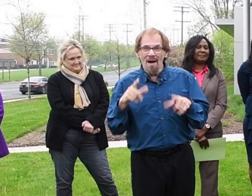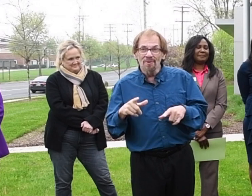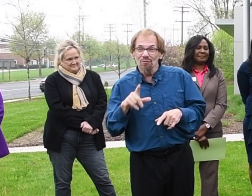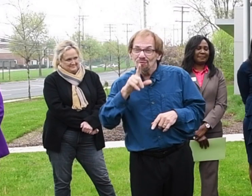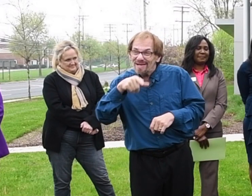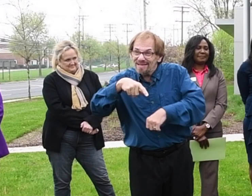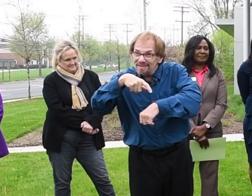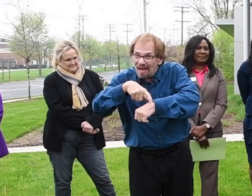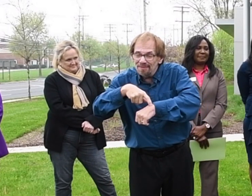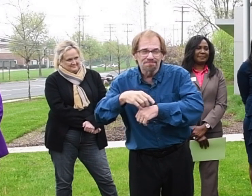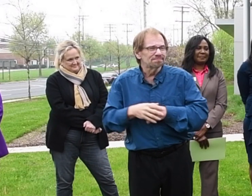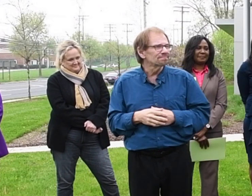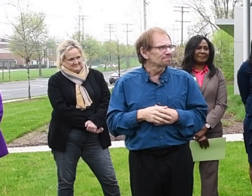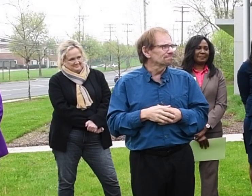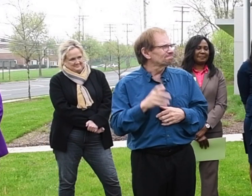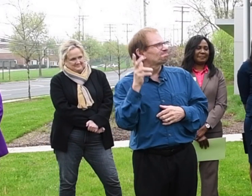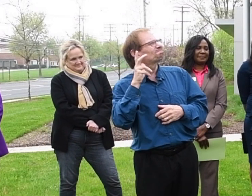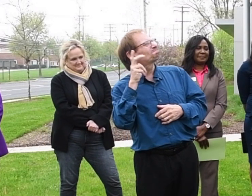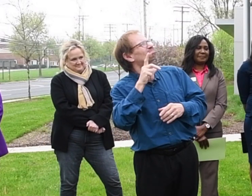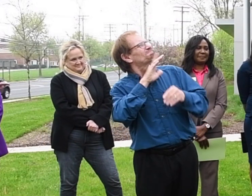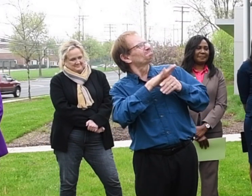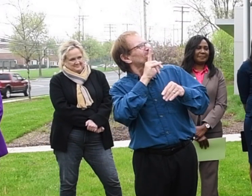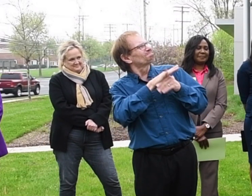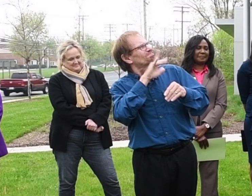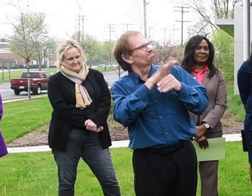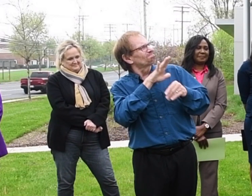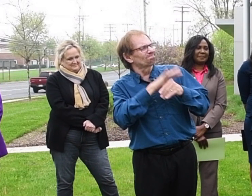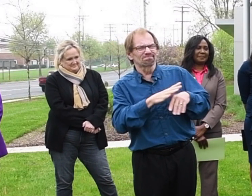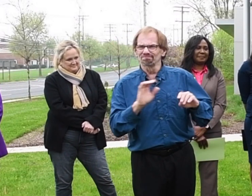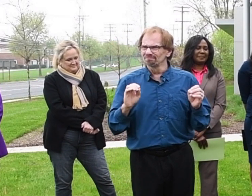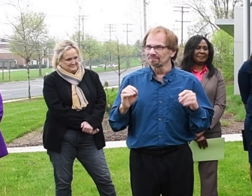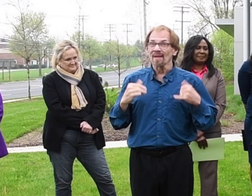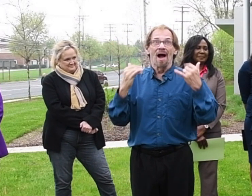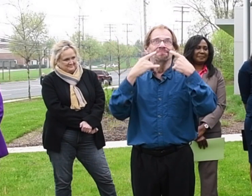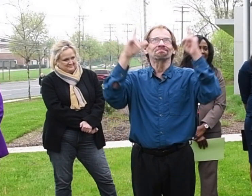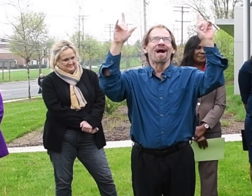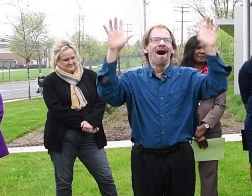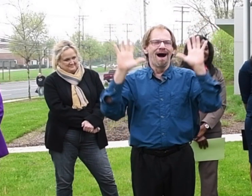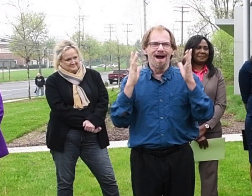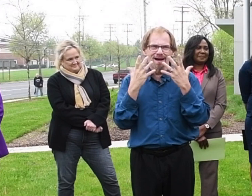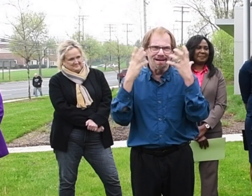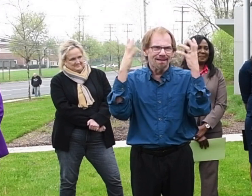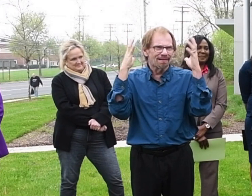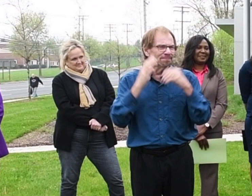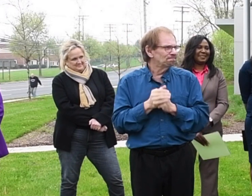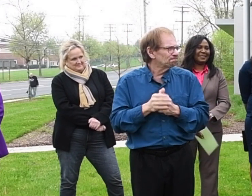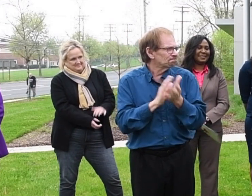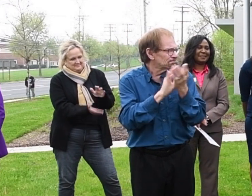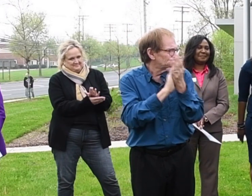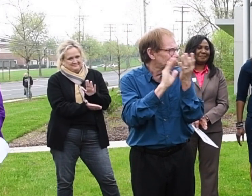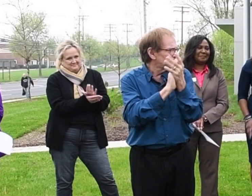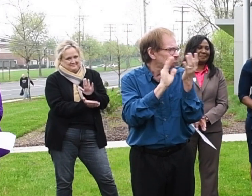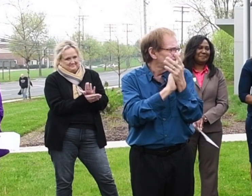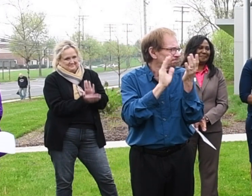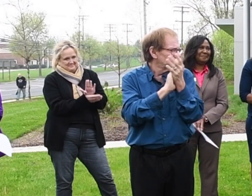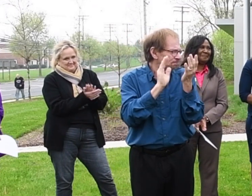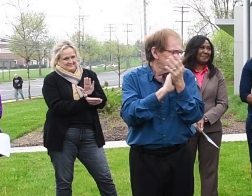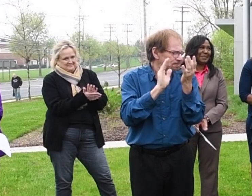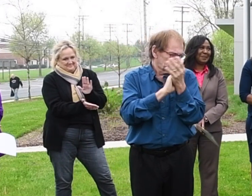time. We heard promises years ago, and they're coming to fruition, and I'm really excited about that. So if you can give them a round of applause.